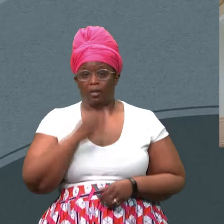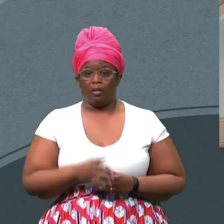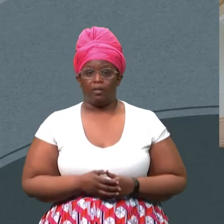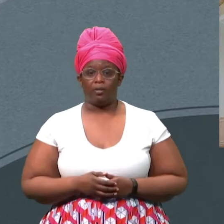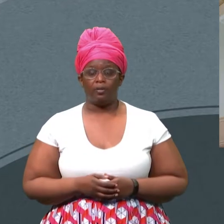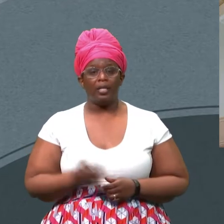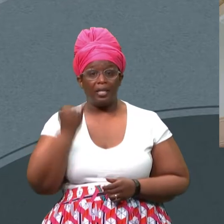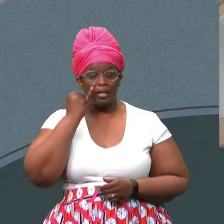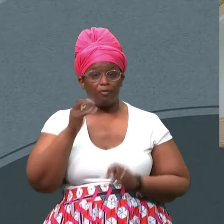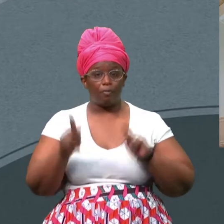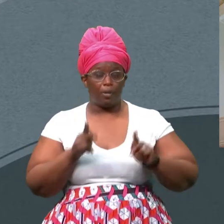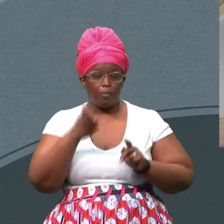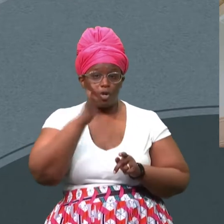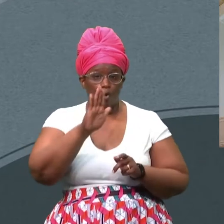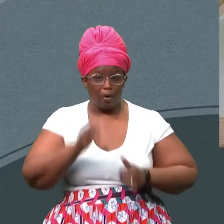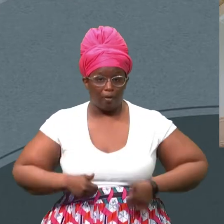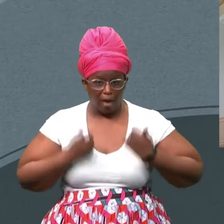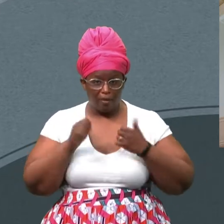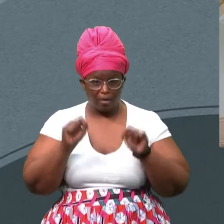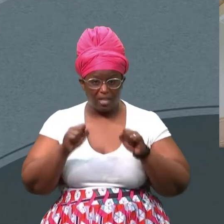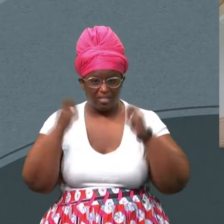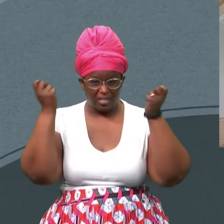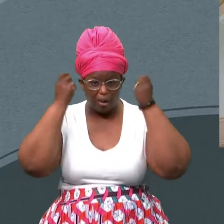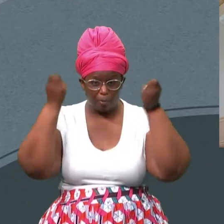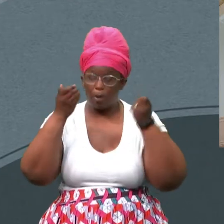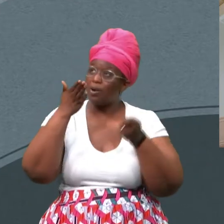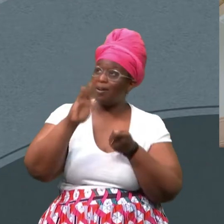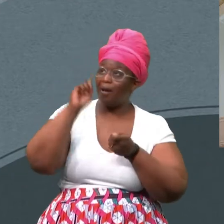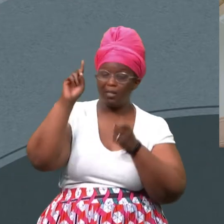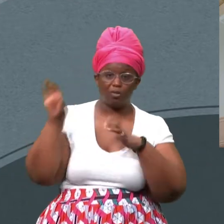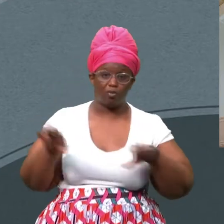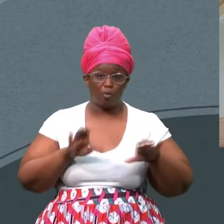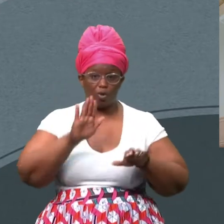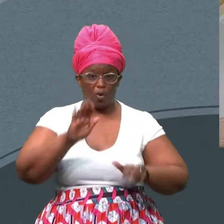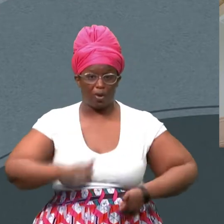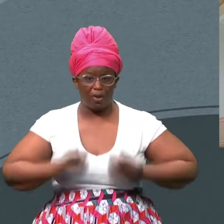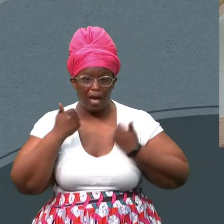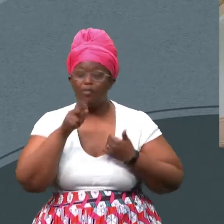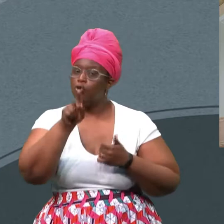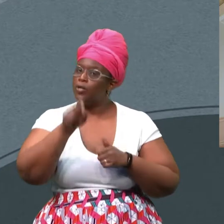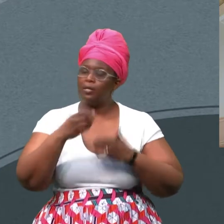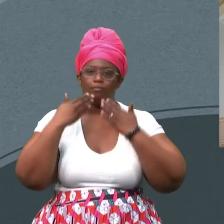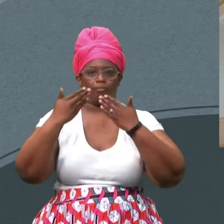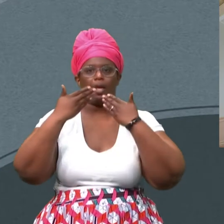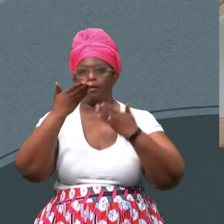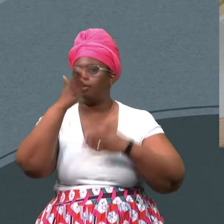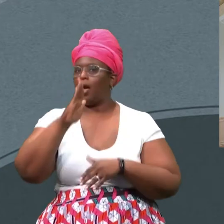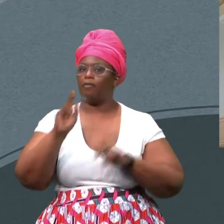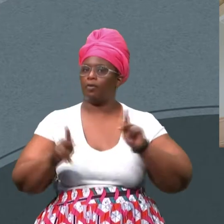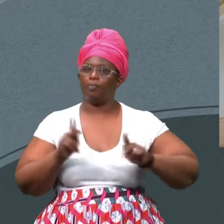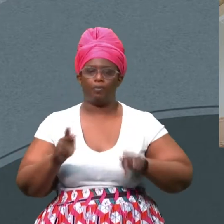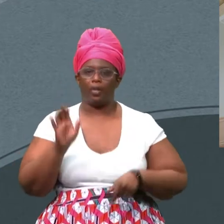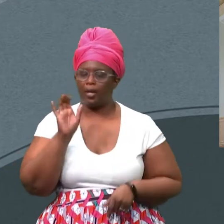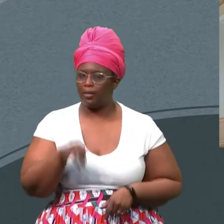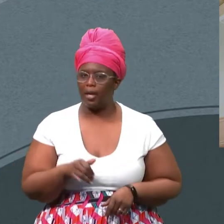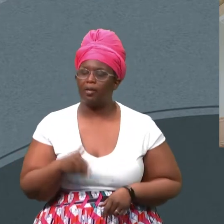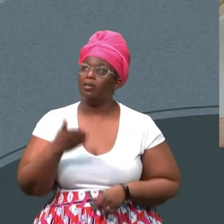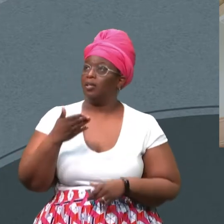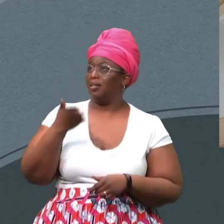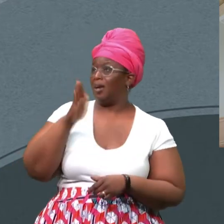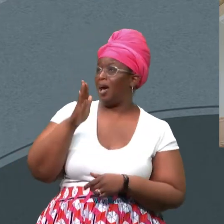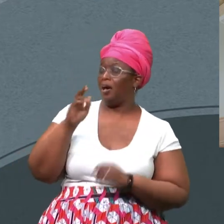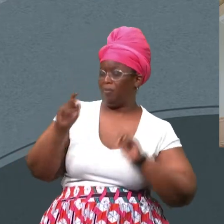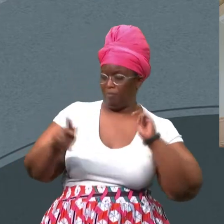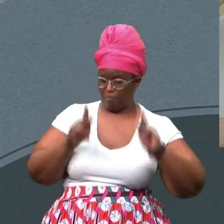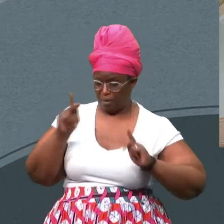what God has done in your life, then you ought to be giving God thankful and grateful. Praise God. Thank you for putting people in my life that